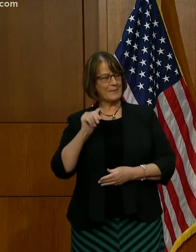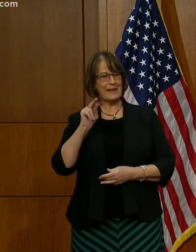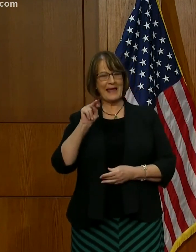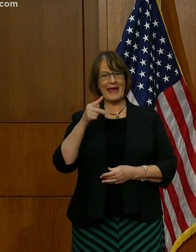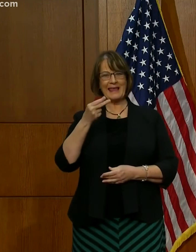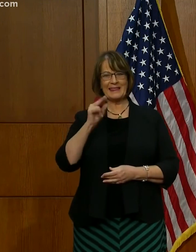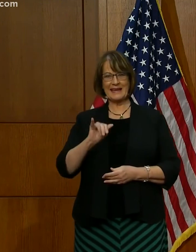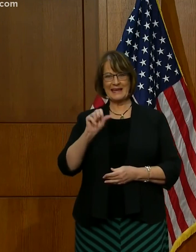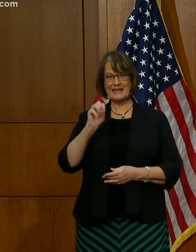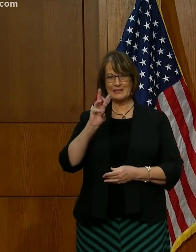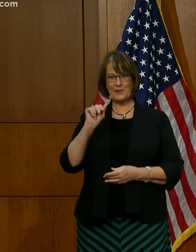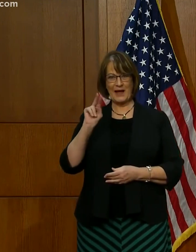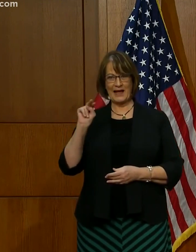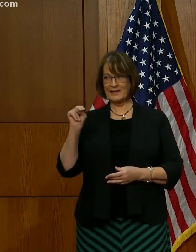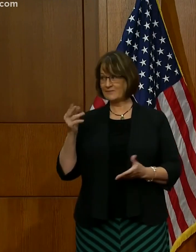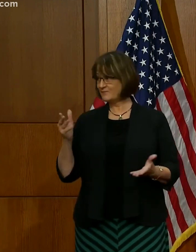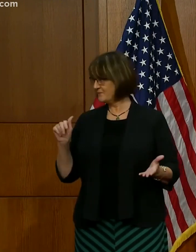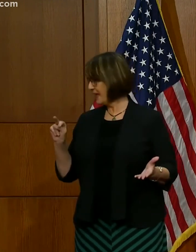Swan. Anthony,